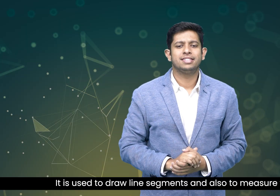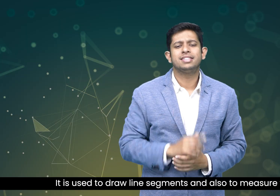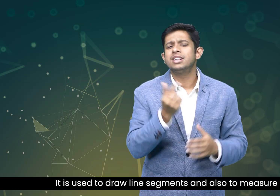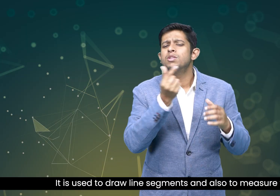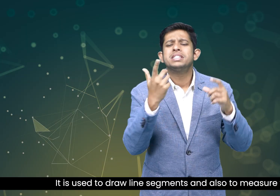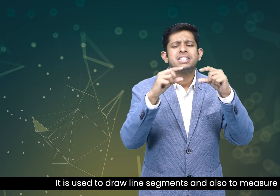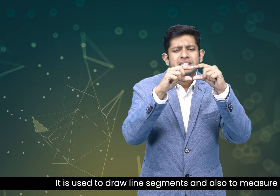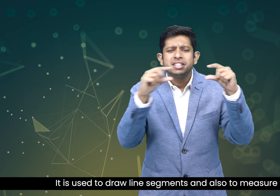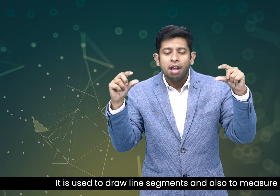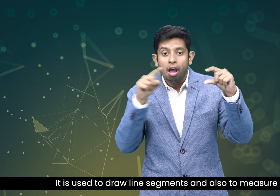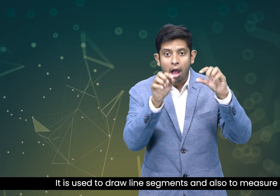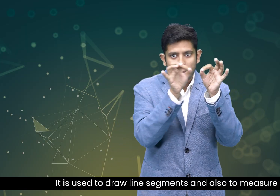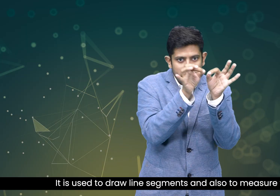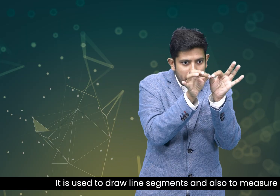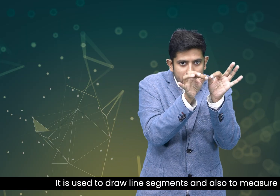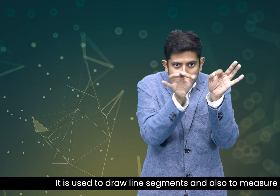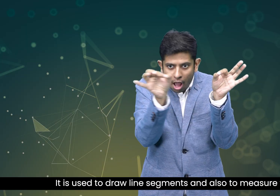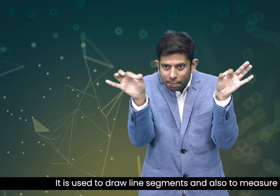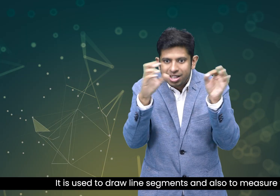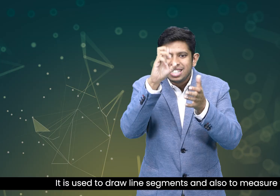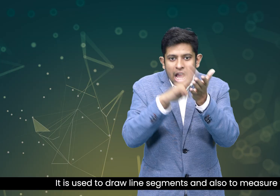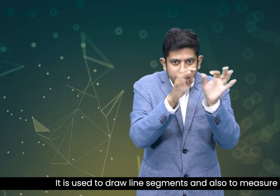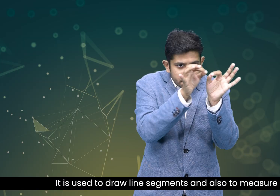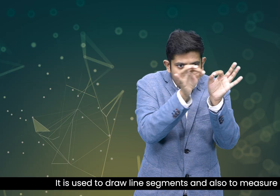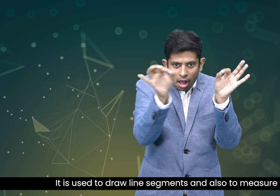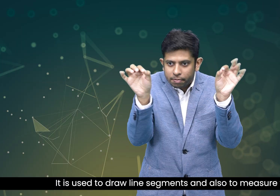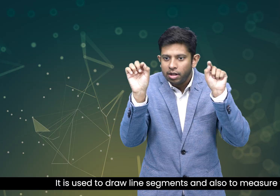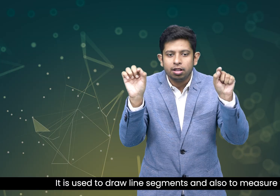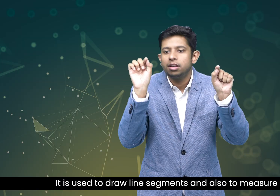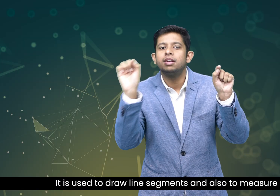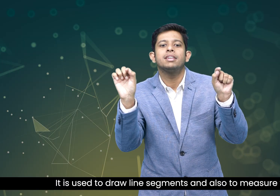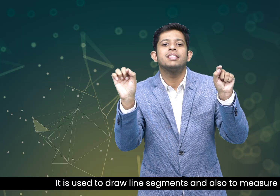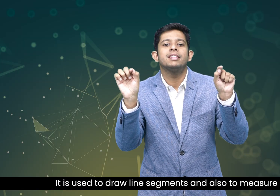It is used to draw line segments and also to measure them.